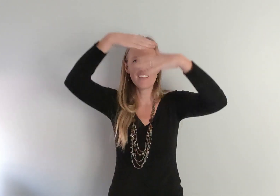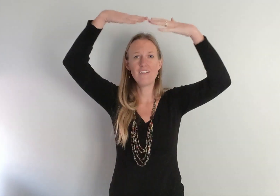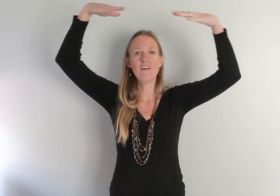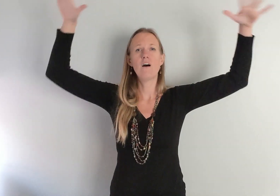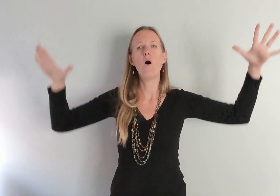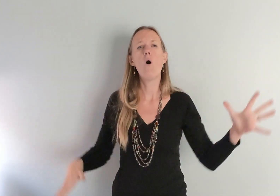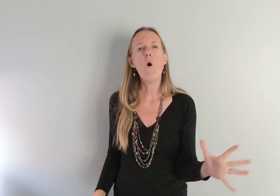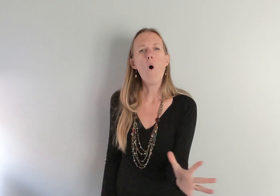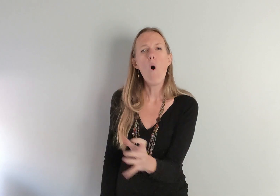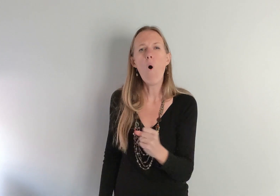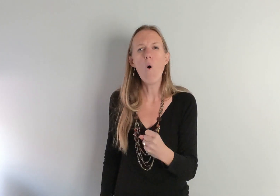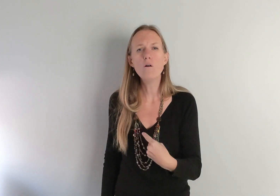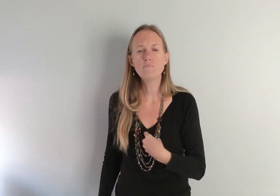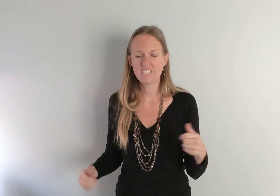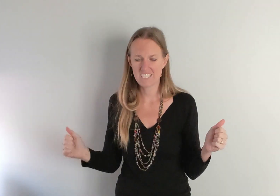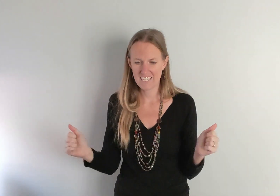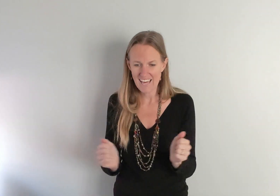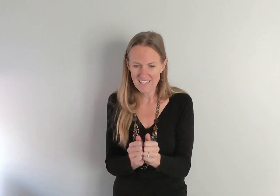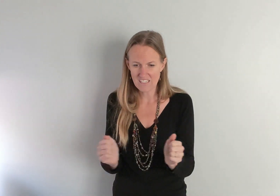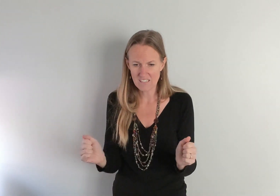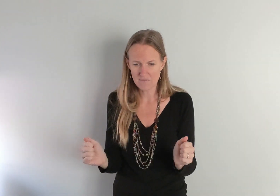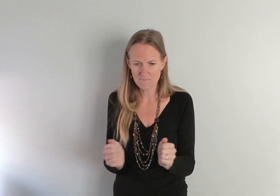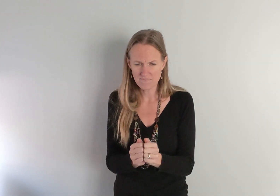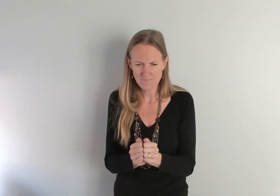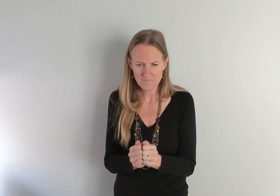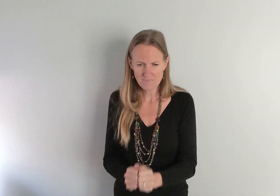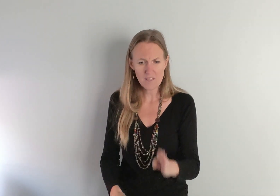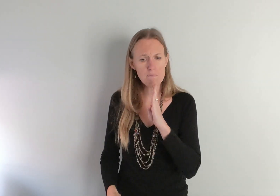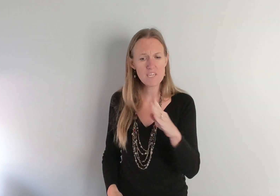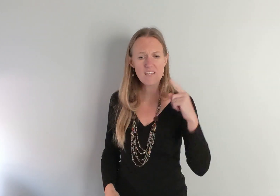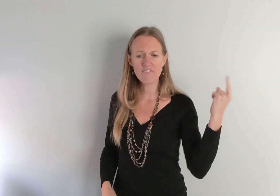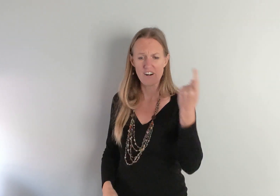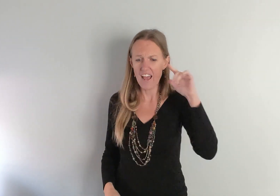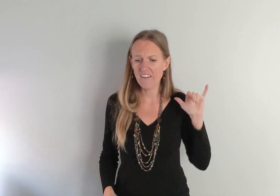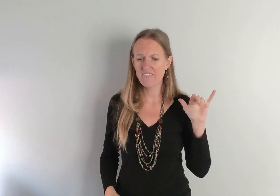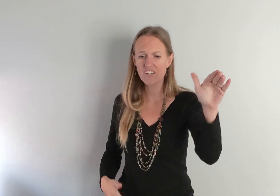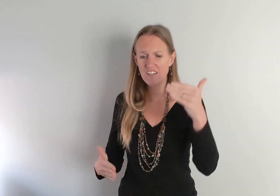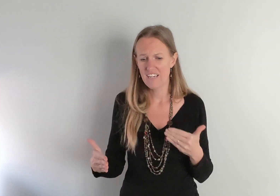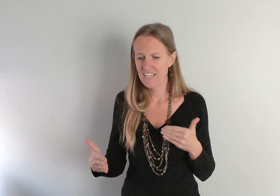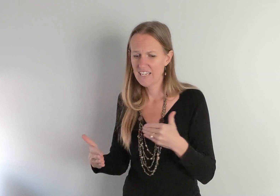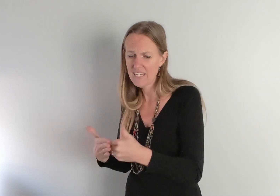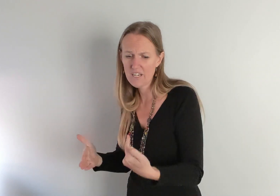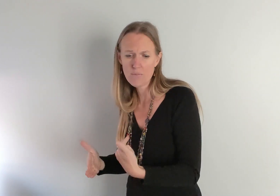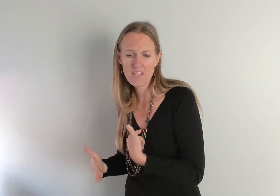heaven, hold me together, be forever near